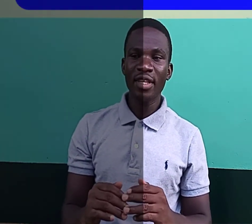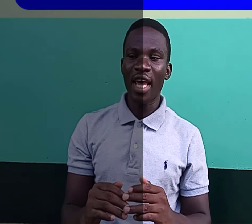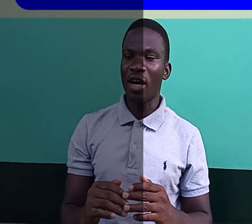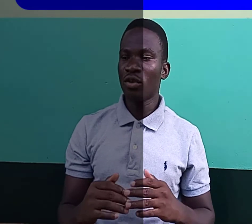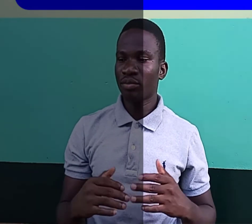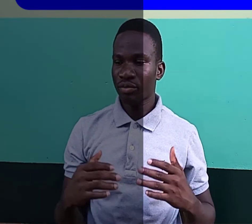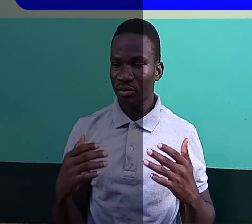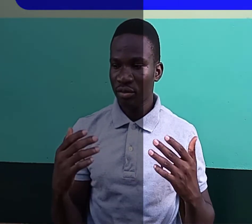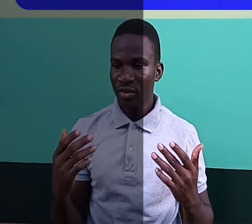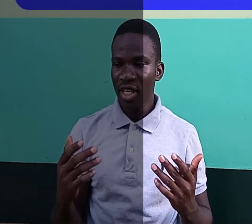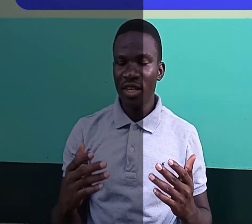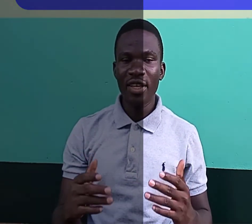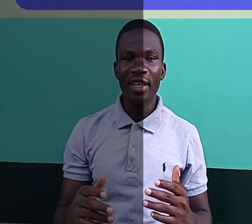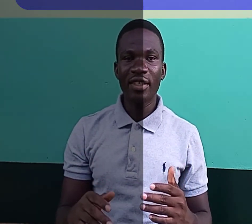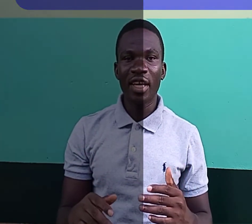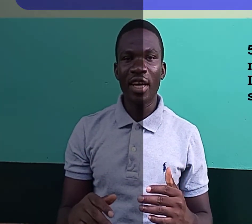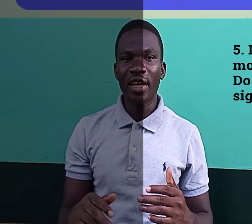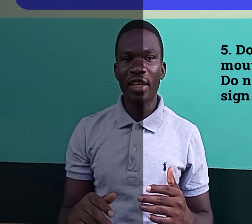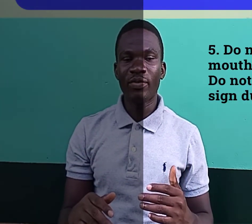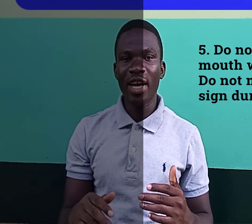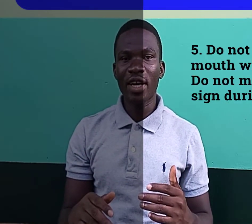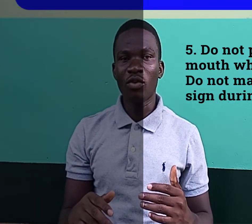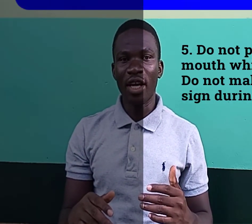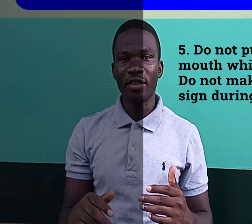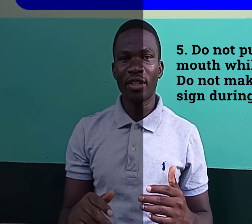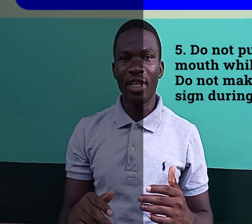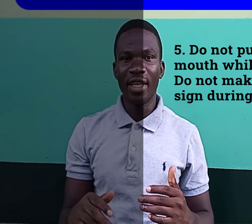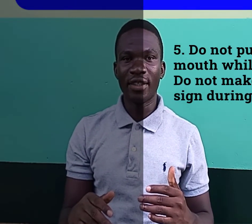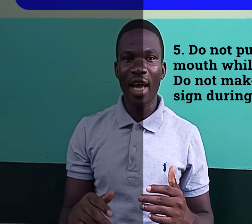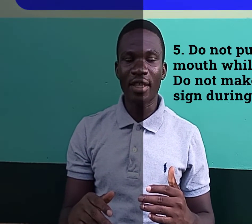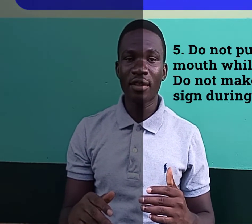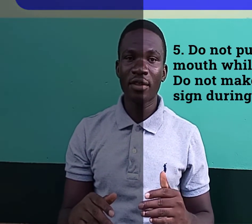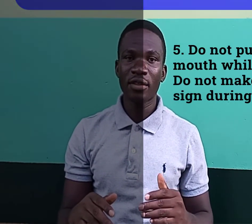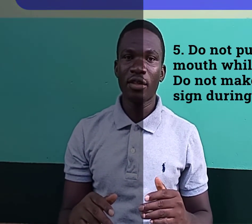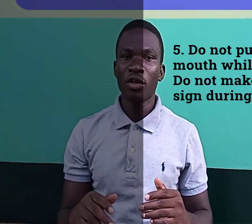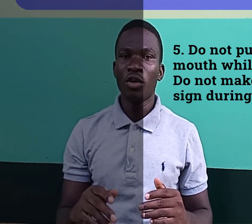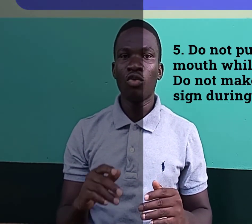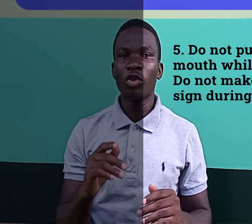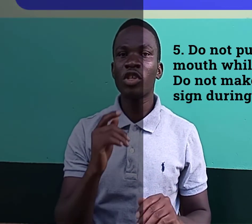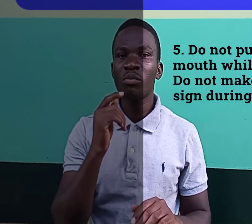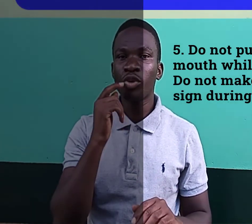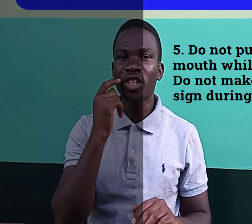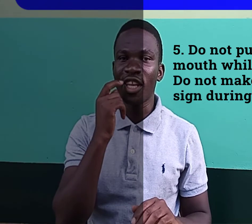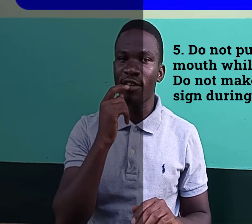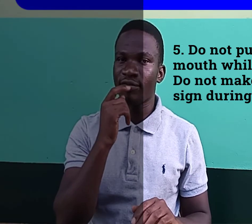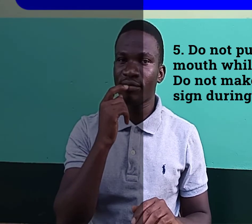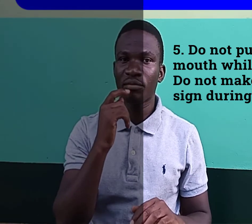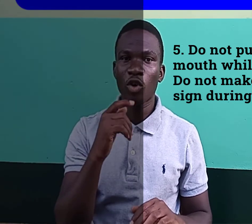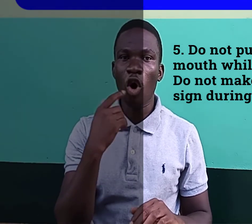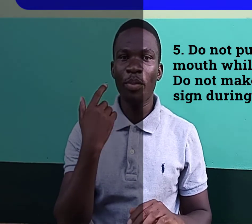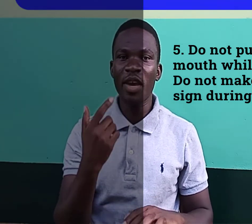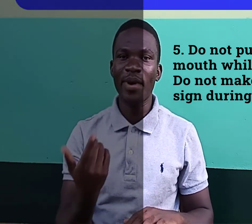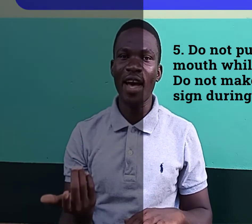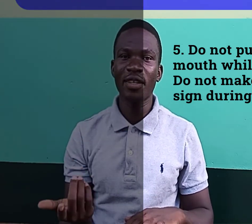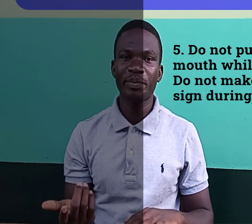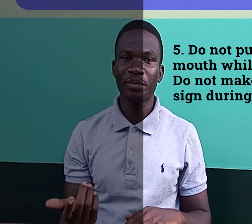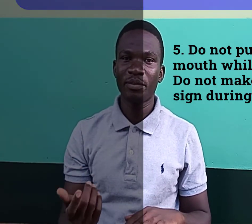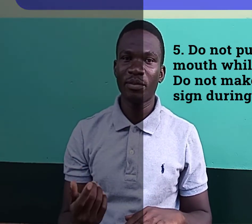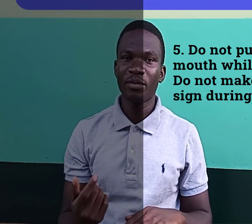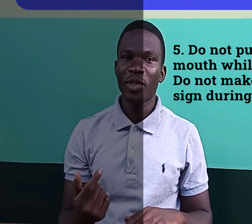Now, the final one is that we shouldn't put leaf or paper